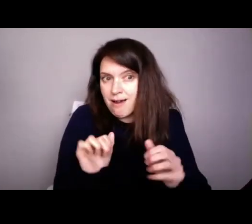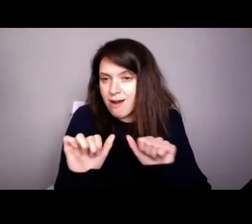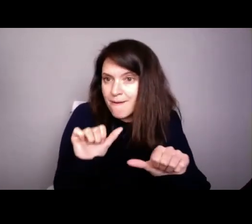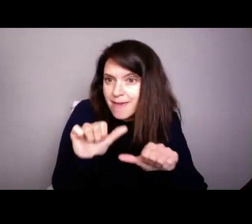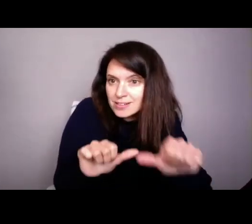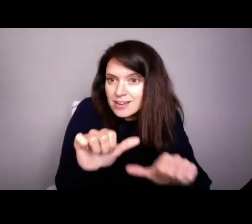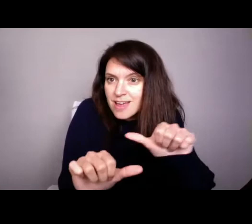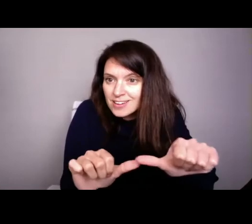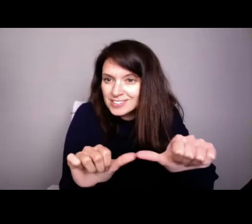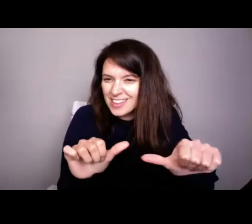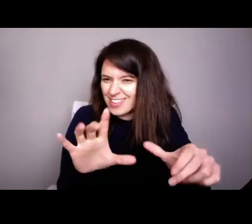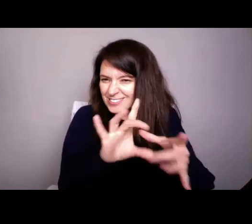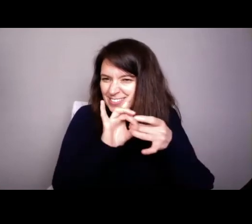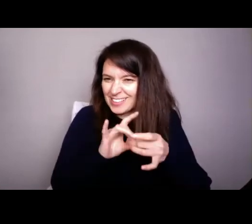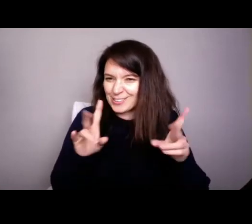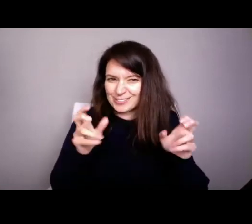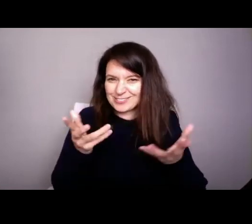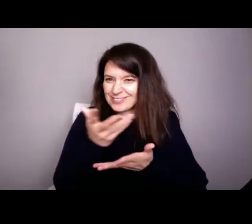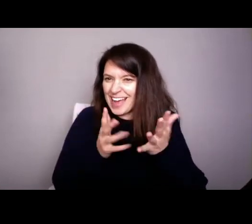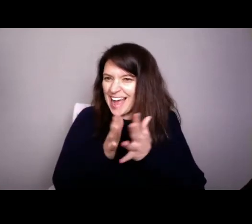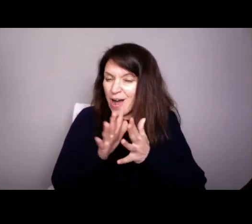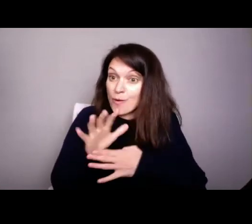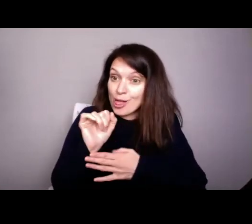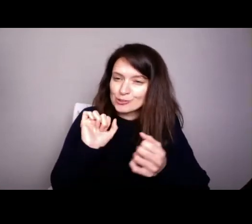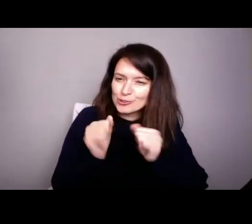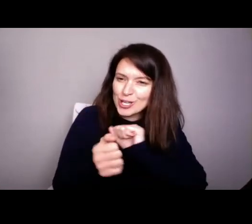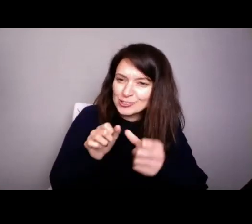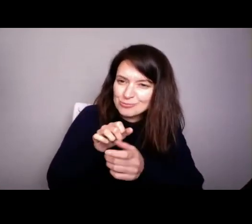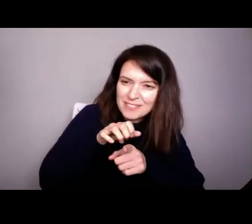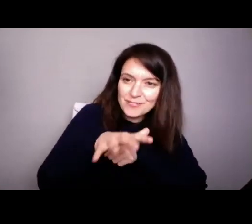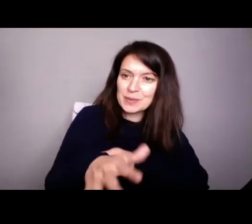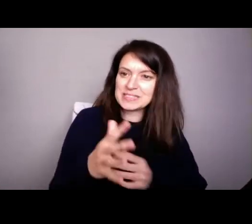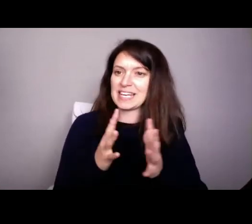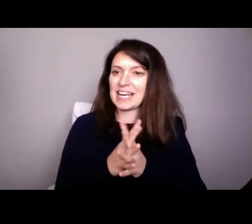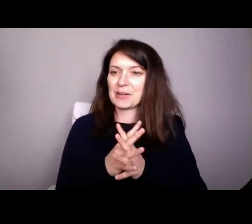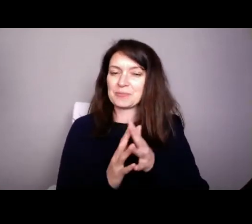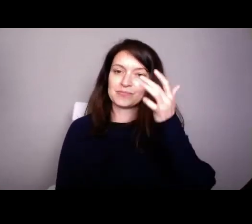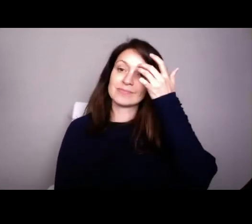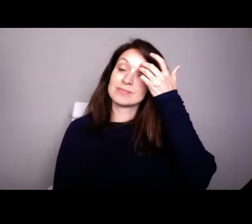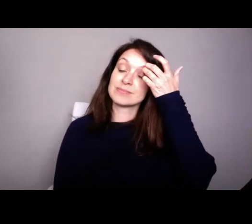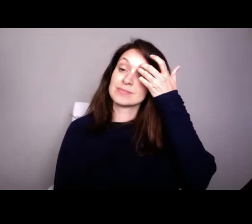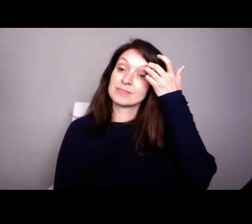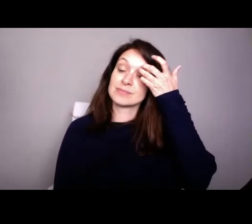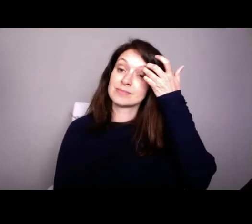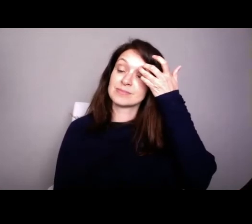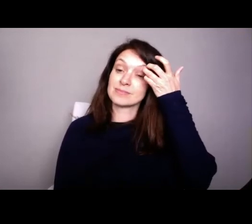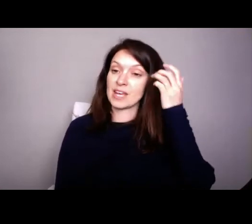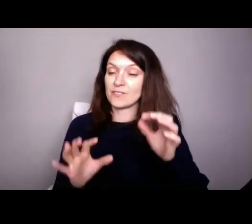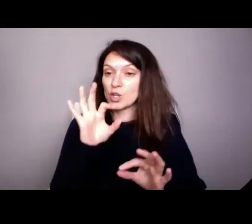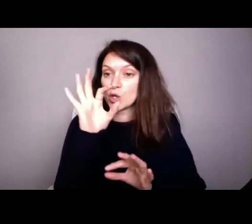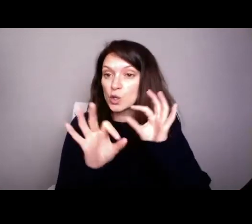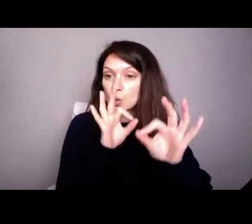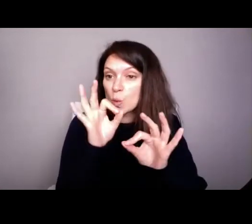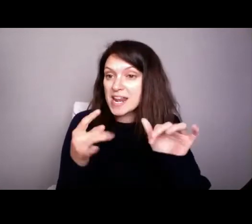drive that cultural change? And I know there's been a comment in the Q&As around what would be the potential of, say, a rating system